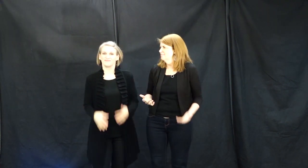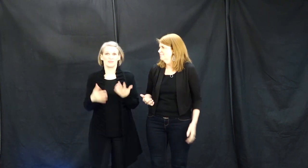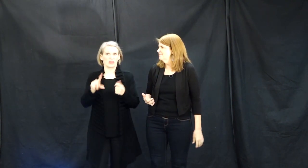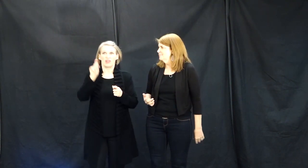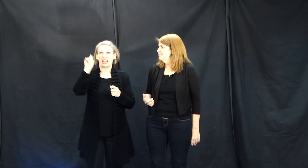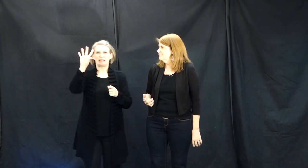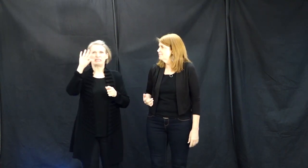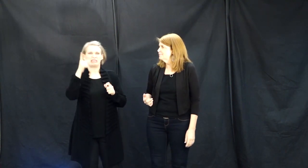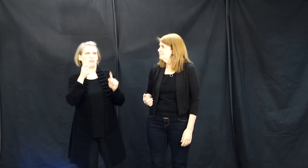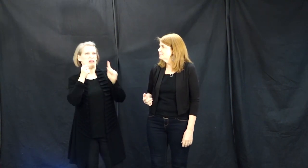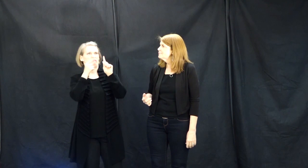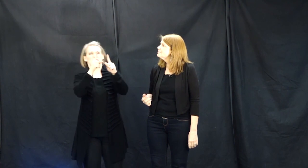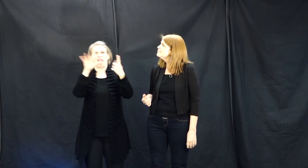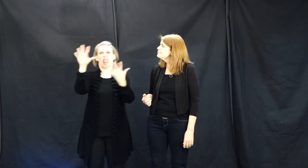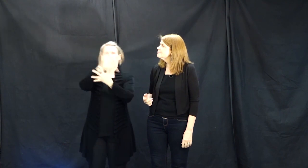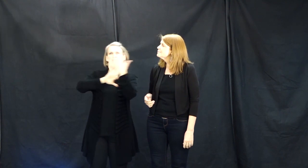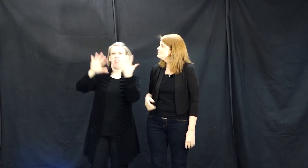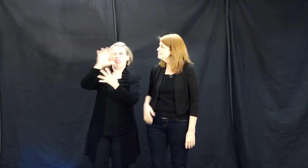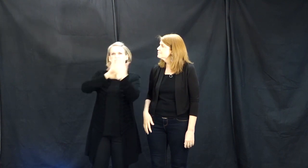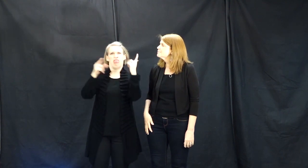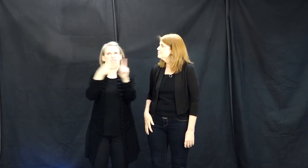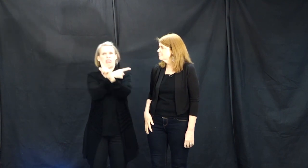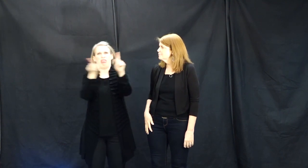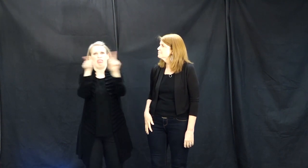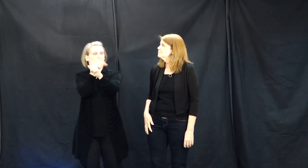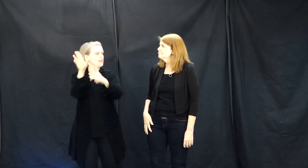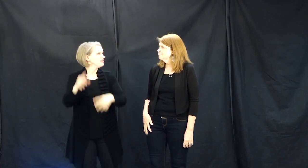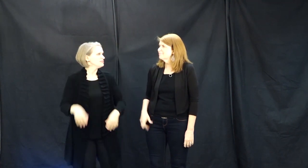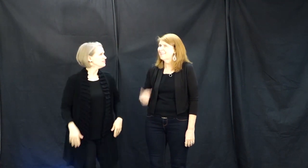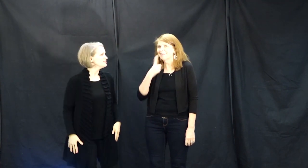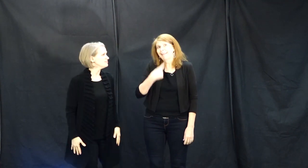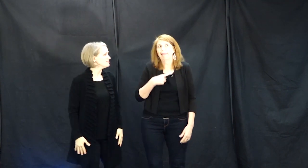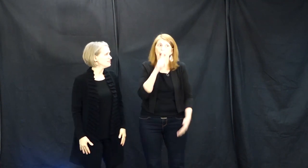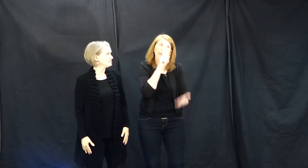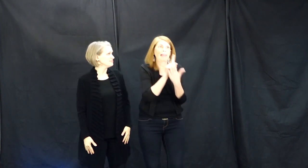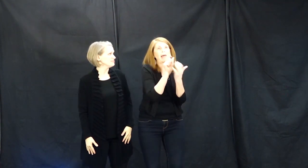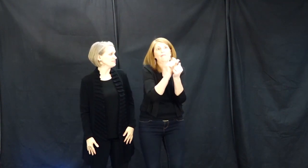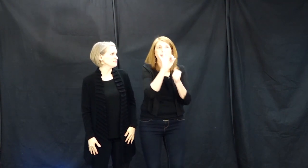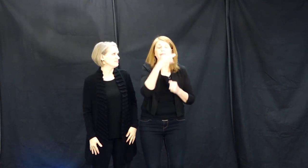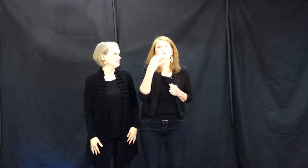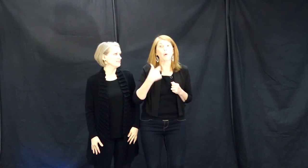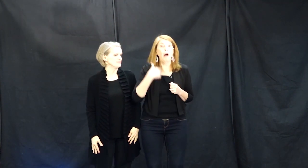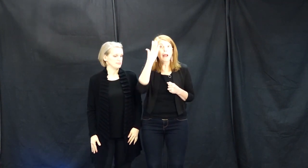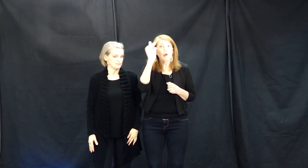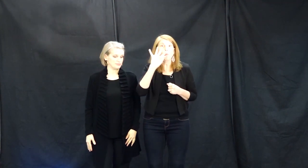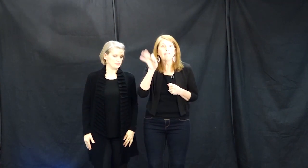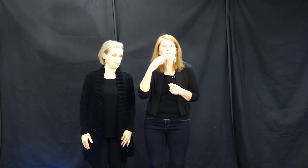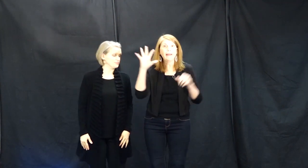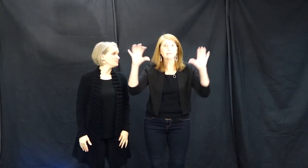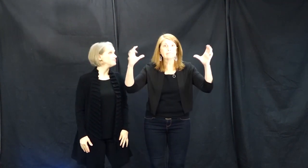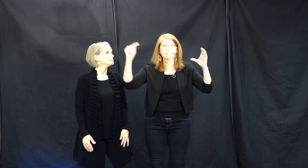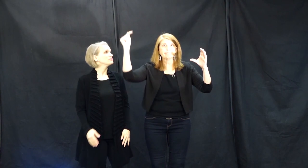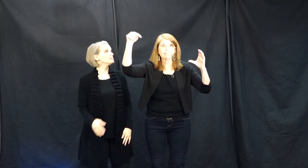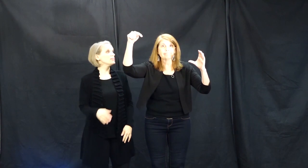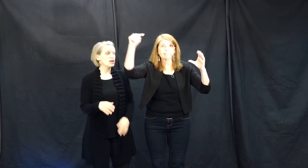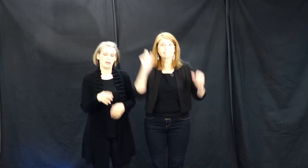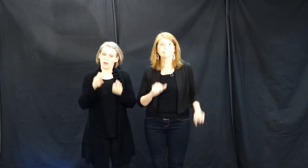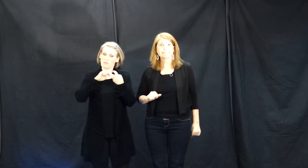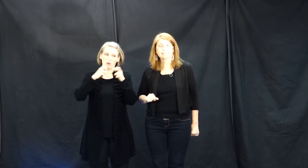and glances off, he obfuscates, he dances. And they say I'm a Francophile, at least they know I know where France is. Thomas, that's the problem, see, they